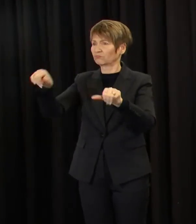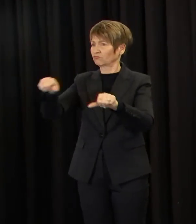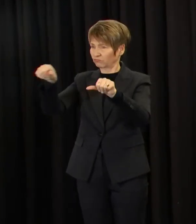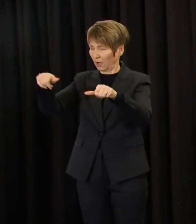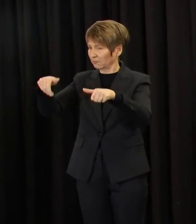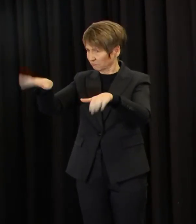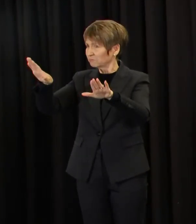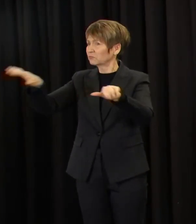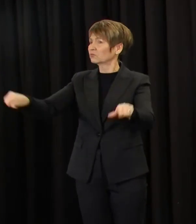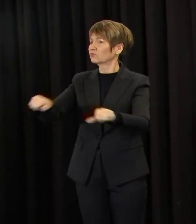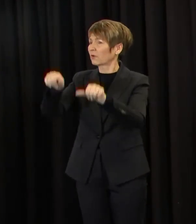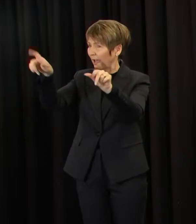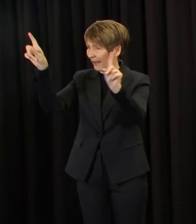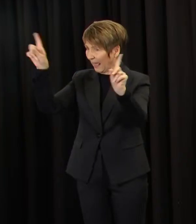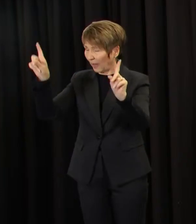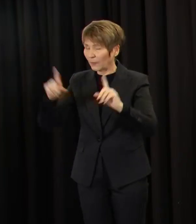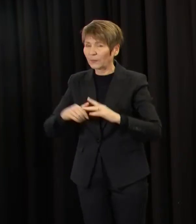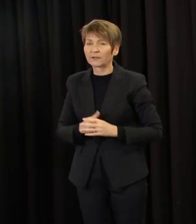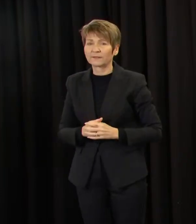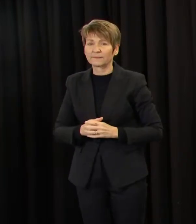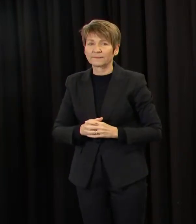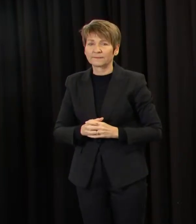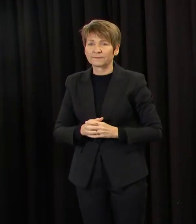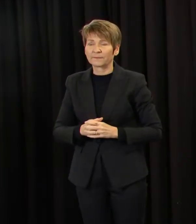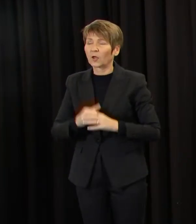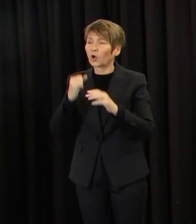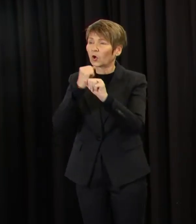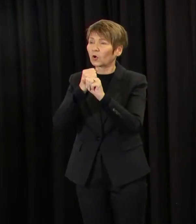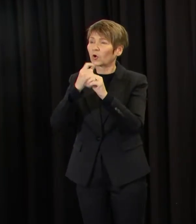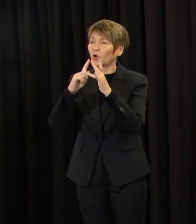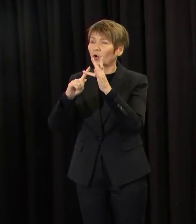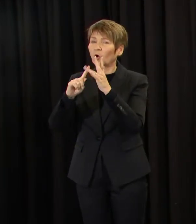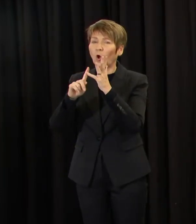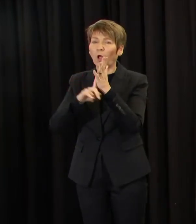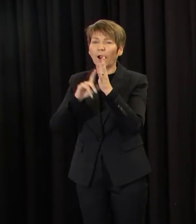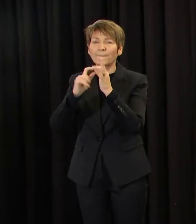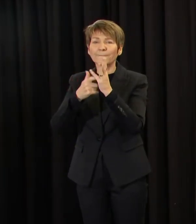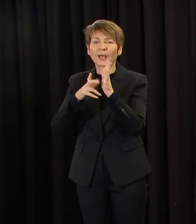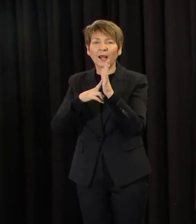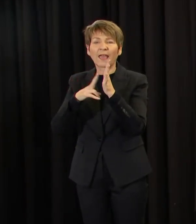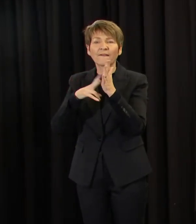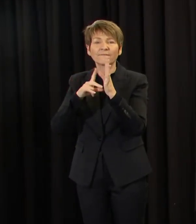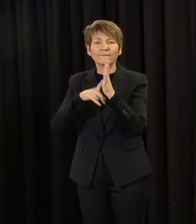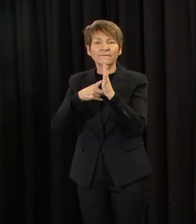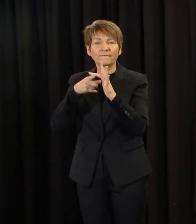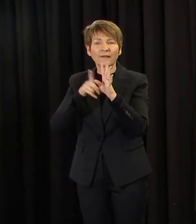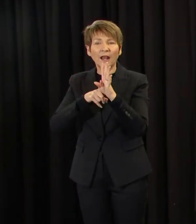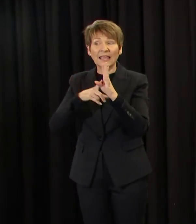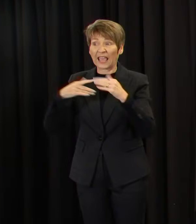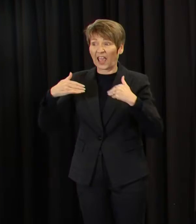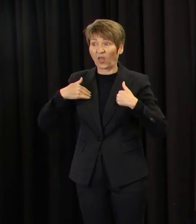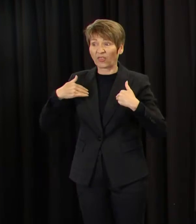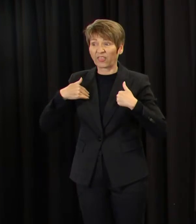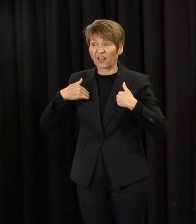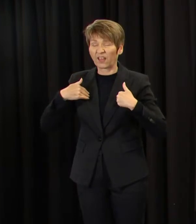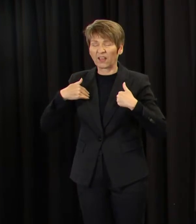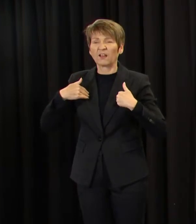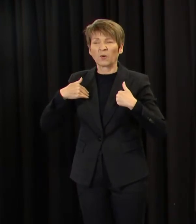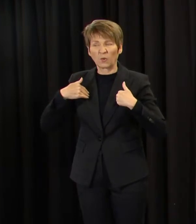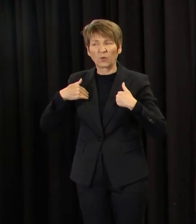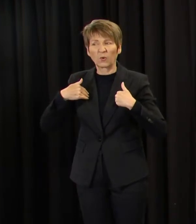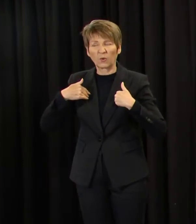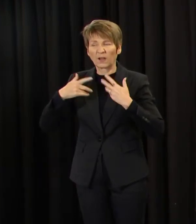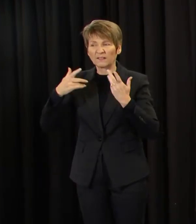investigation. We, of course, continue to see a big effort by Goulburn Valley Health. Over 500 staff are still furloughed and isolating at this point in